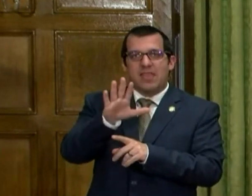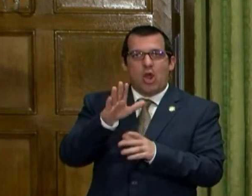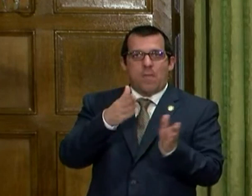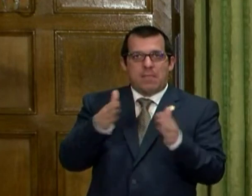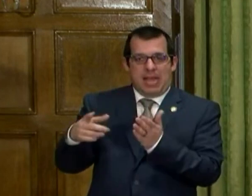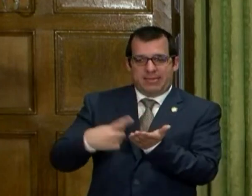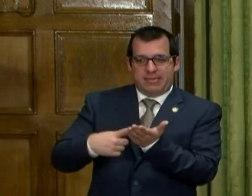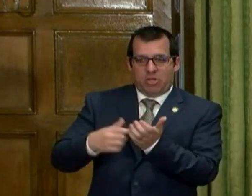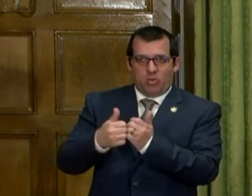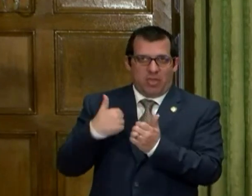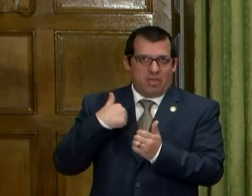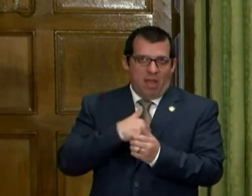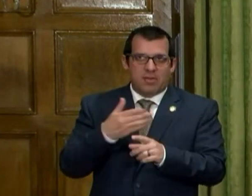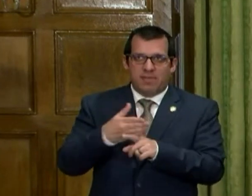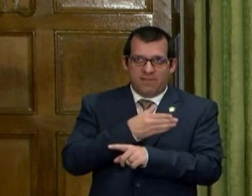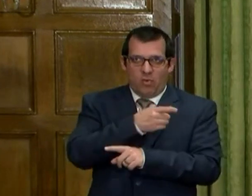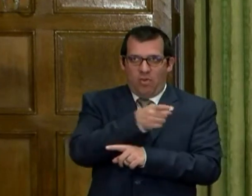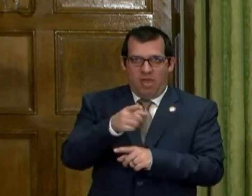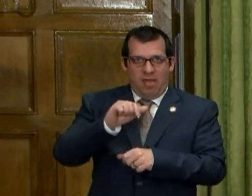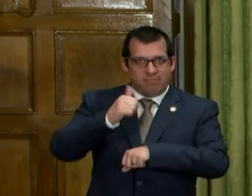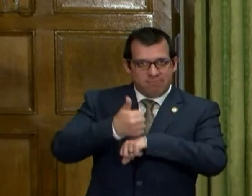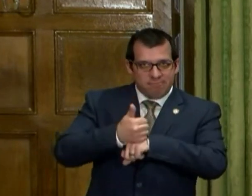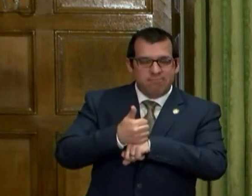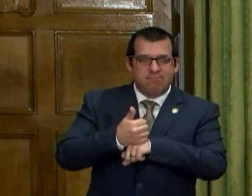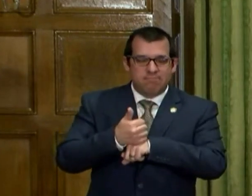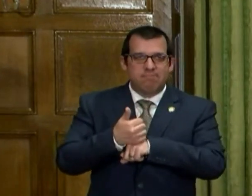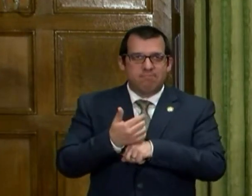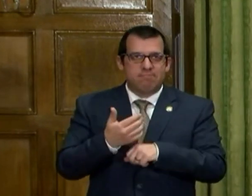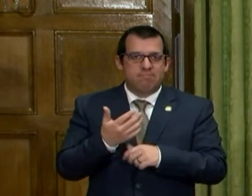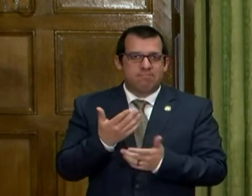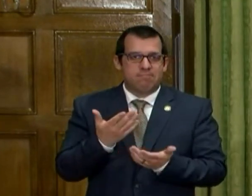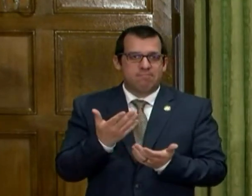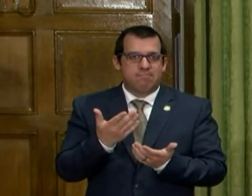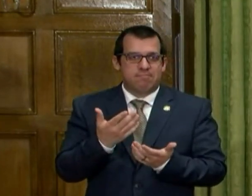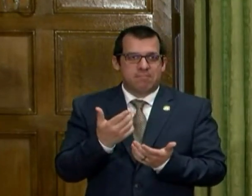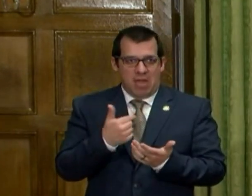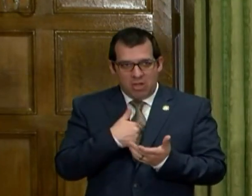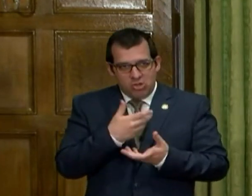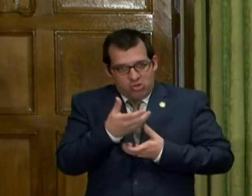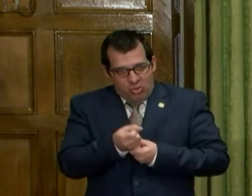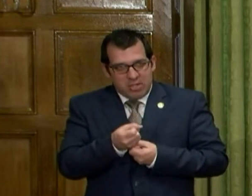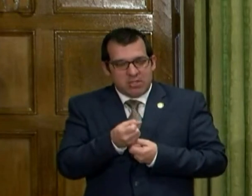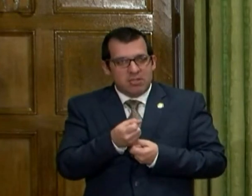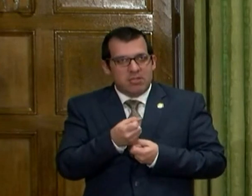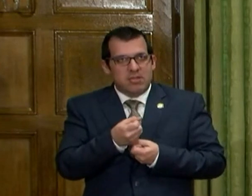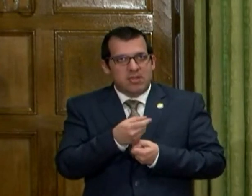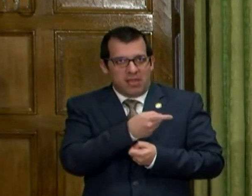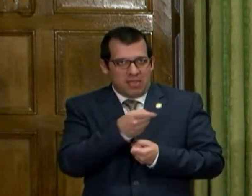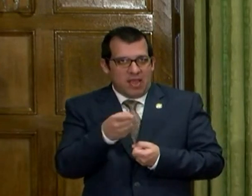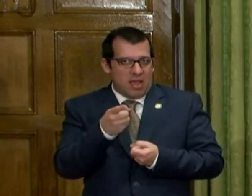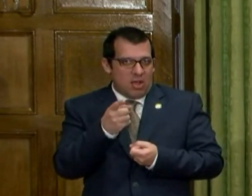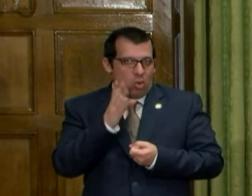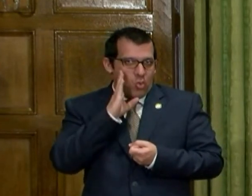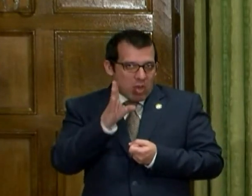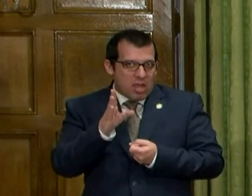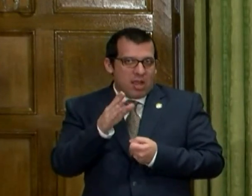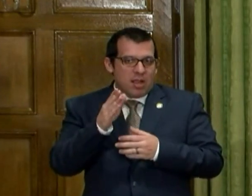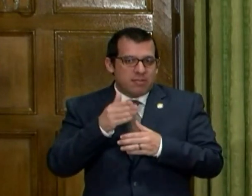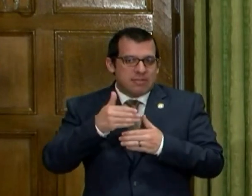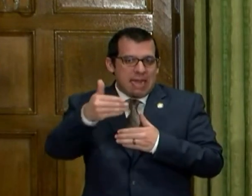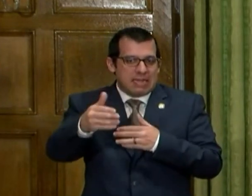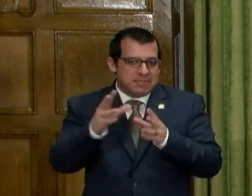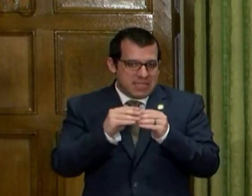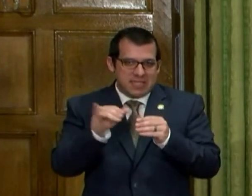before they put them in place, and I trust that they will in future meetings as